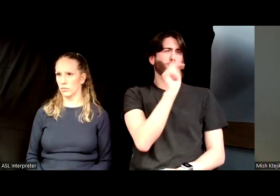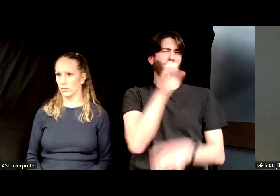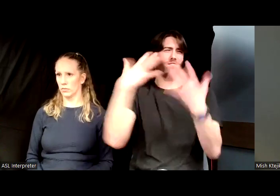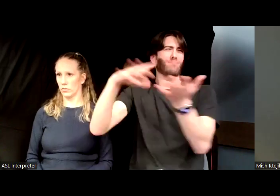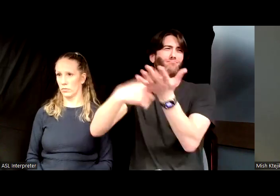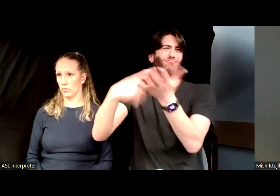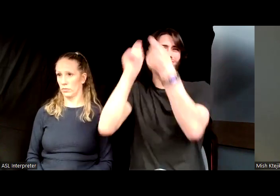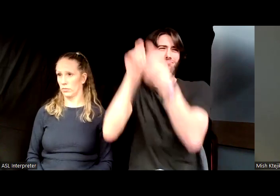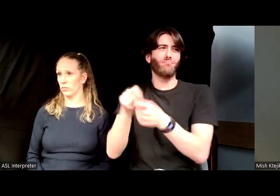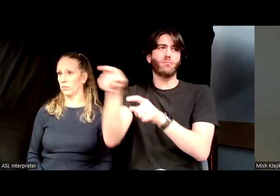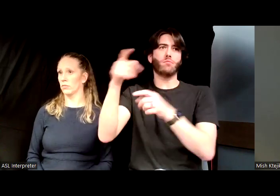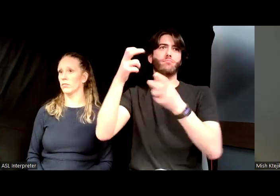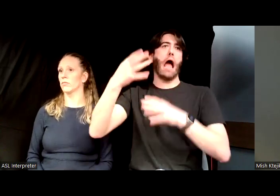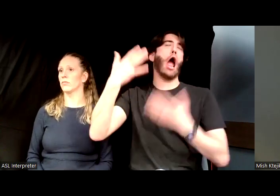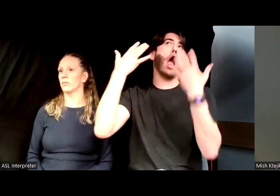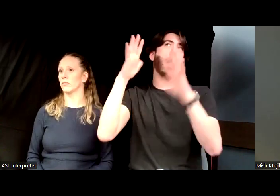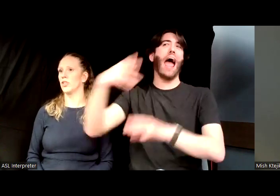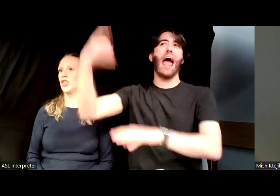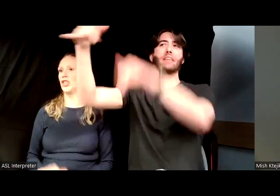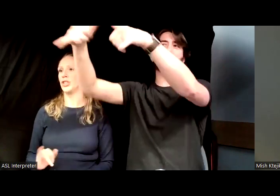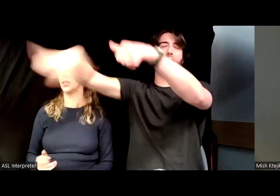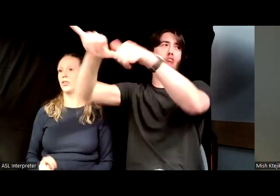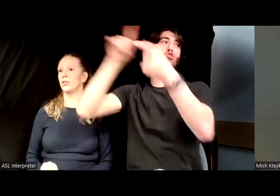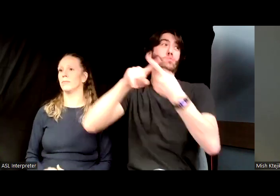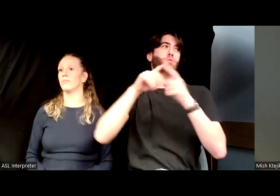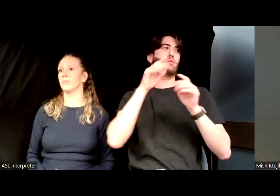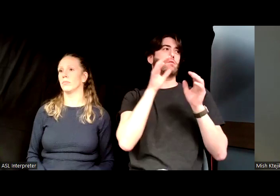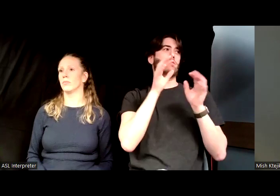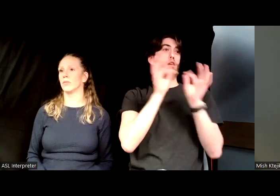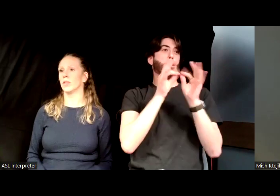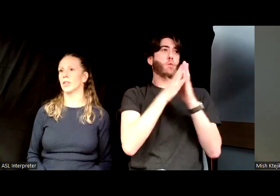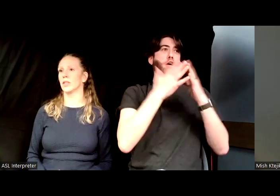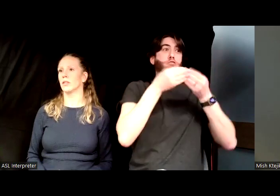HCI certified. We talked about that last June, that was a big discussion.